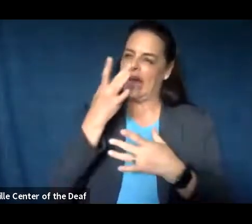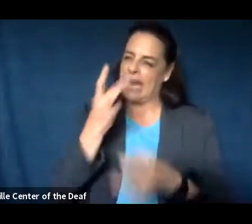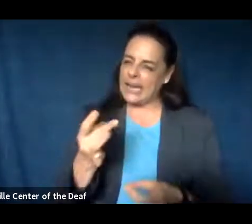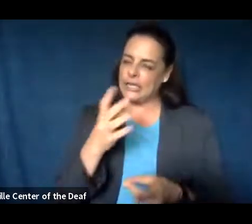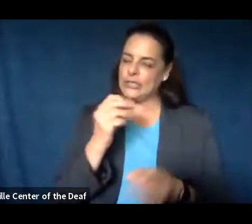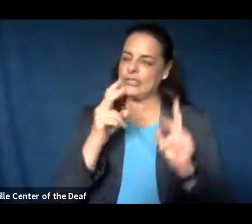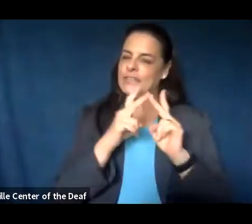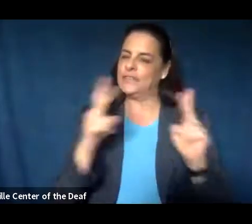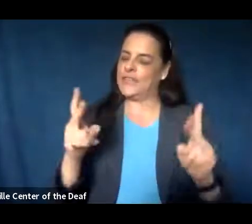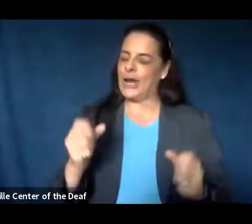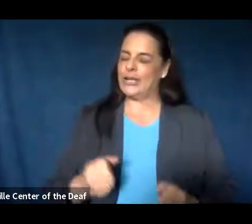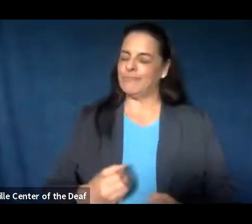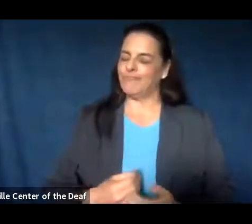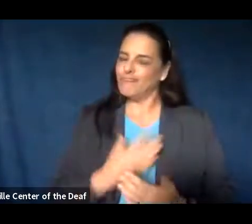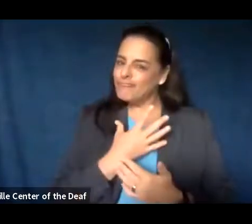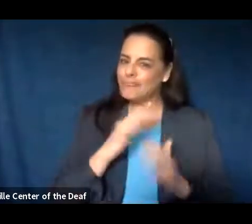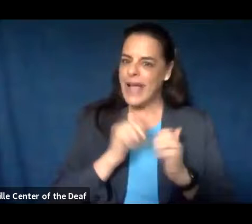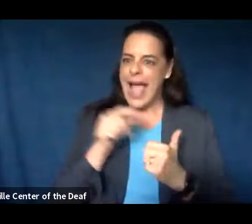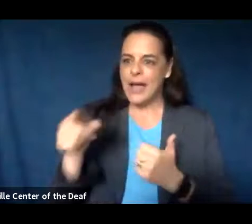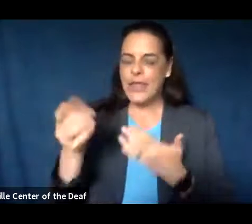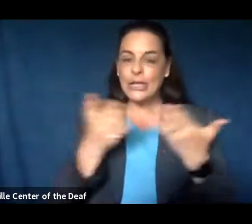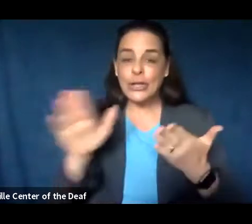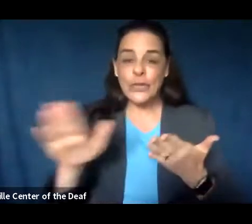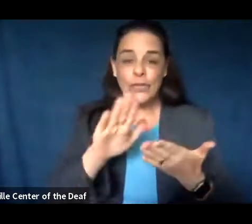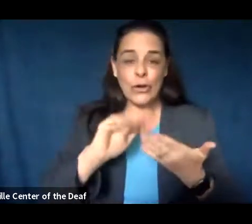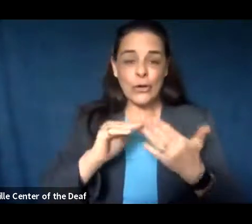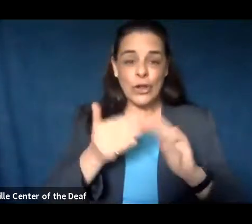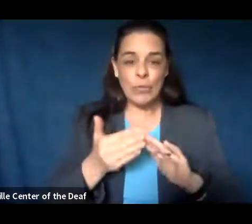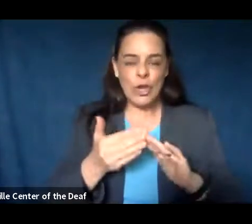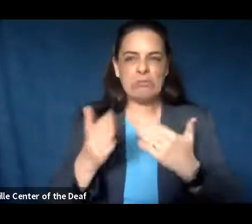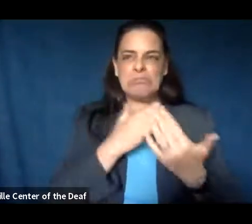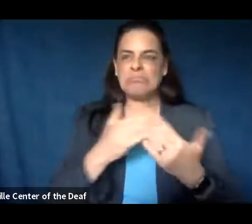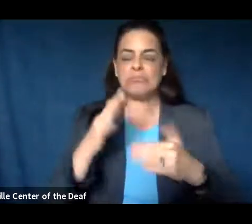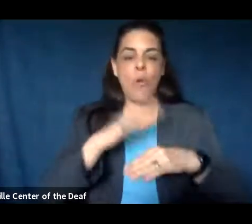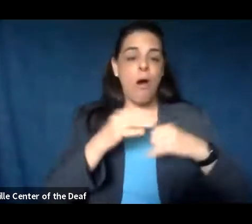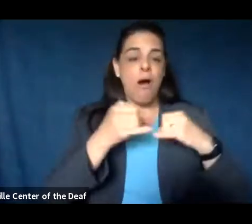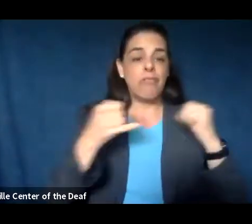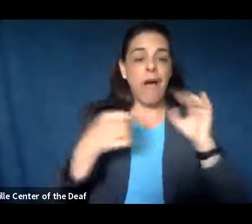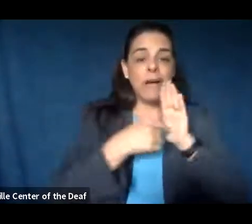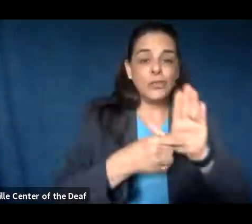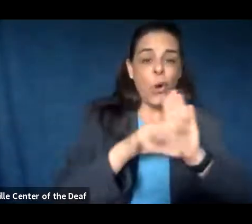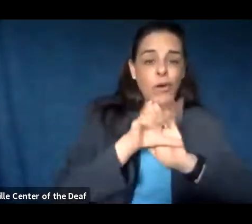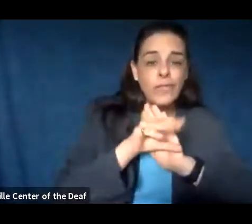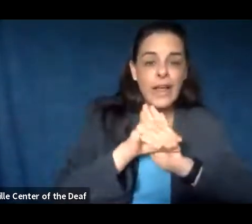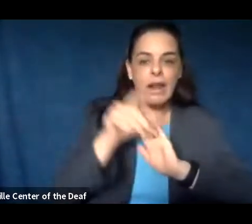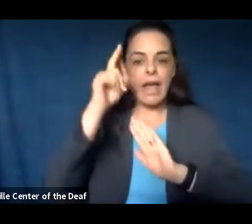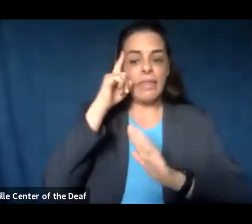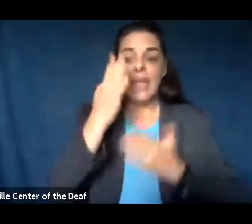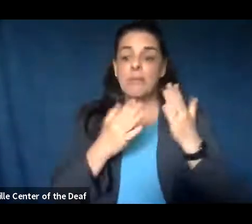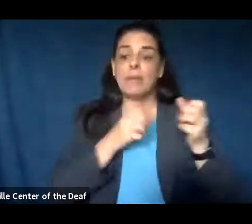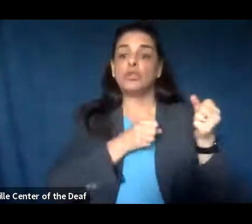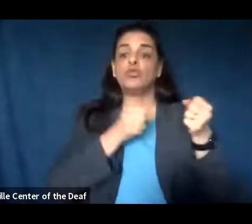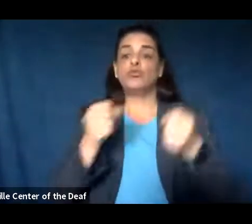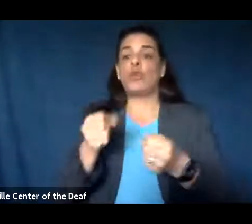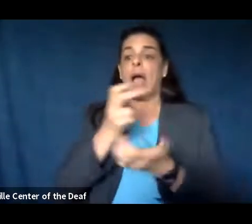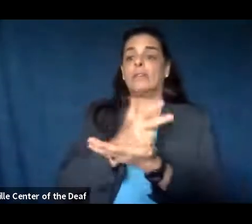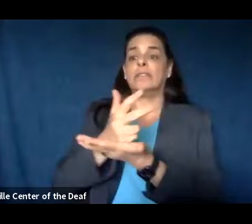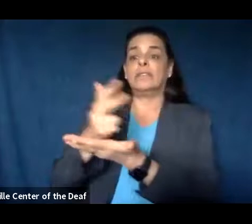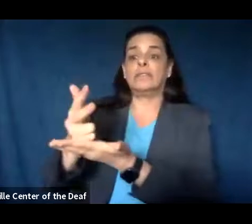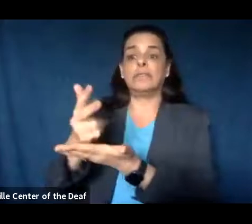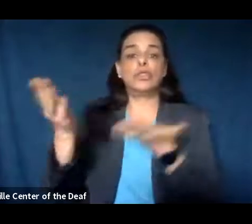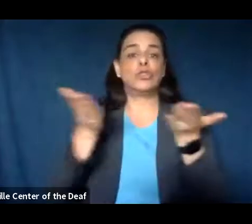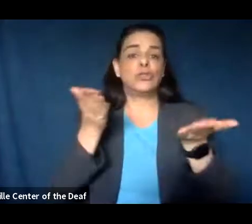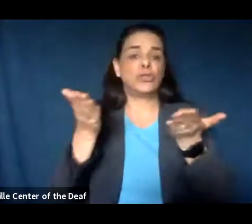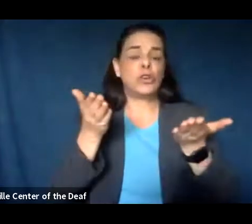serving their community, whether it's online services, or I think there's been some drive-in type services, which I think are